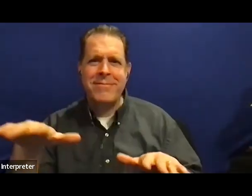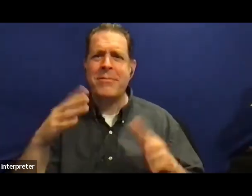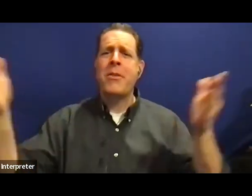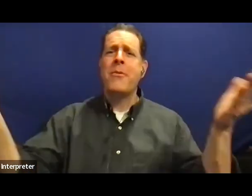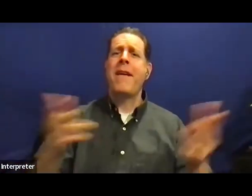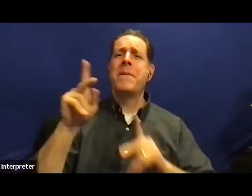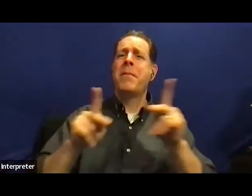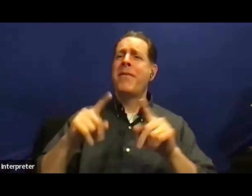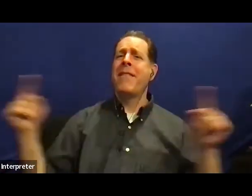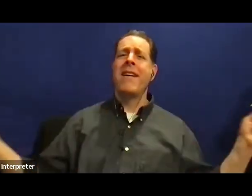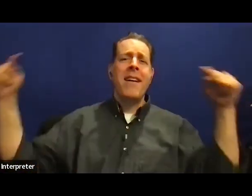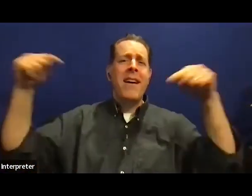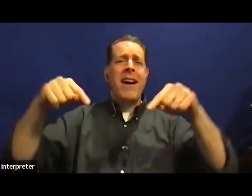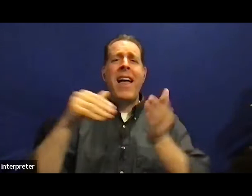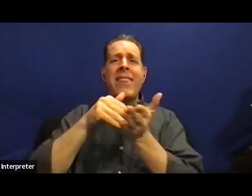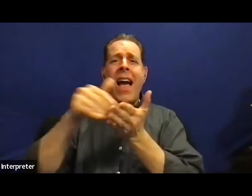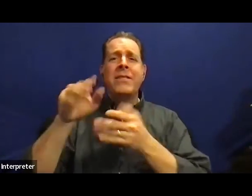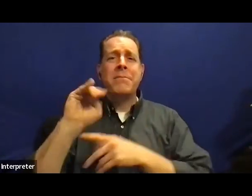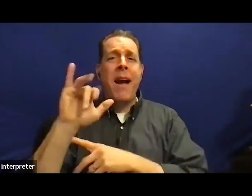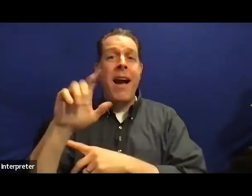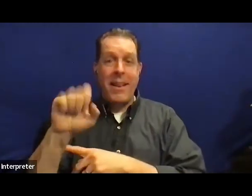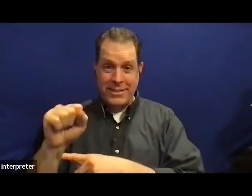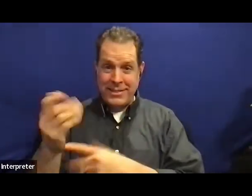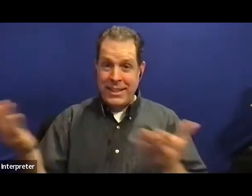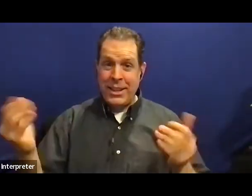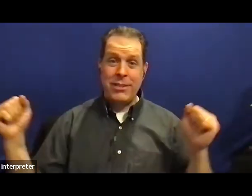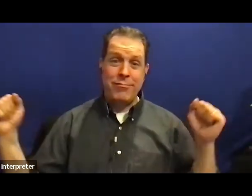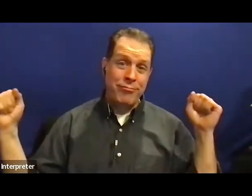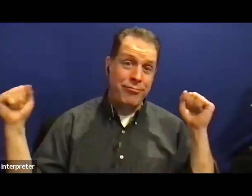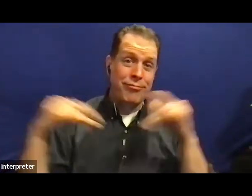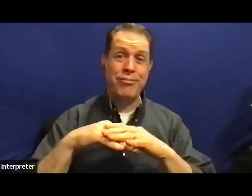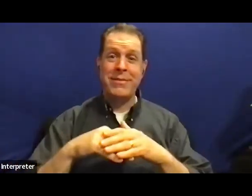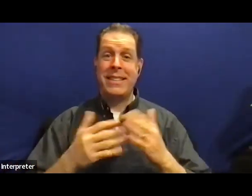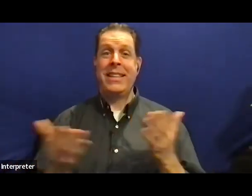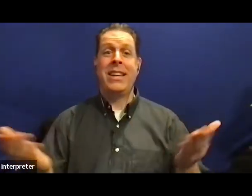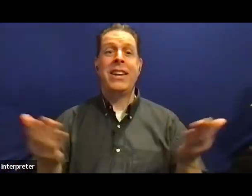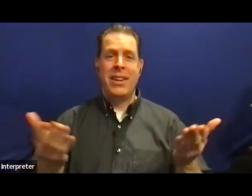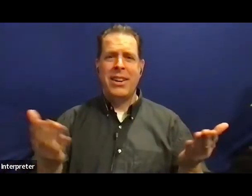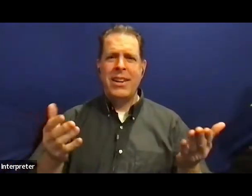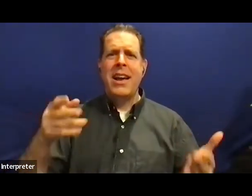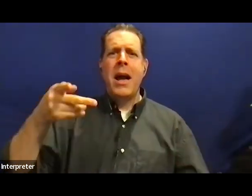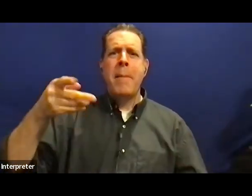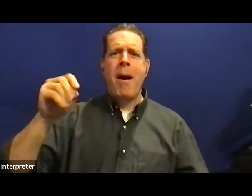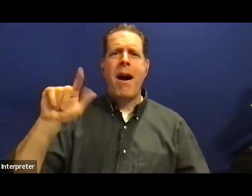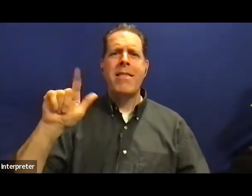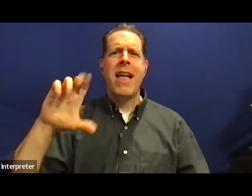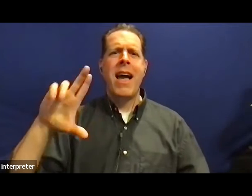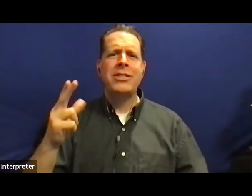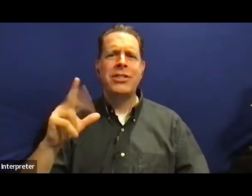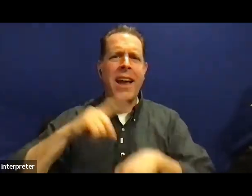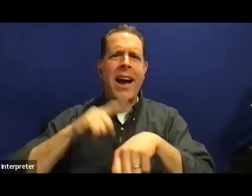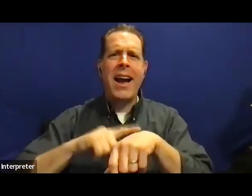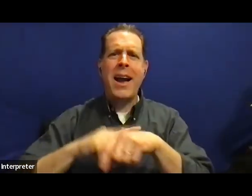from thousands of miles away to be gathered in potlatch times, gather in ceremony,